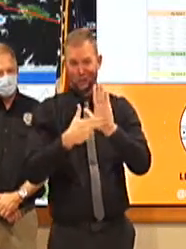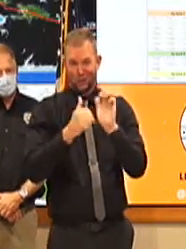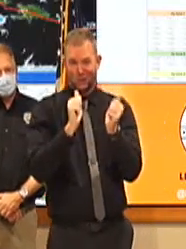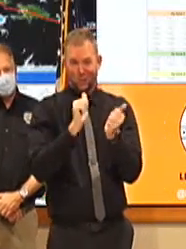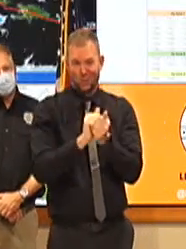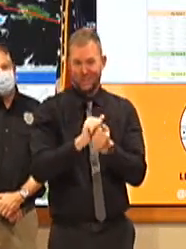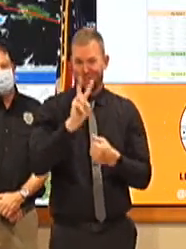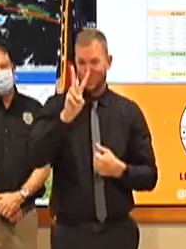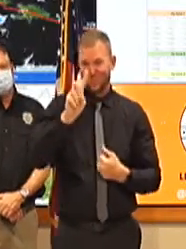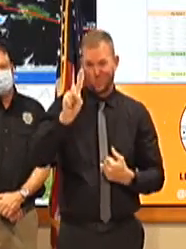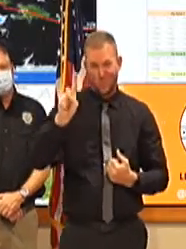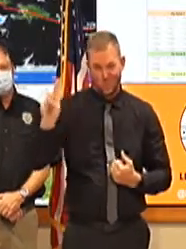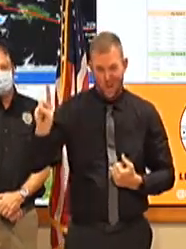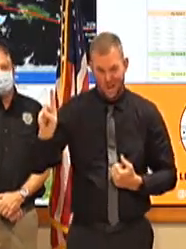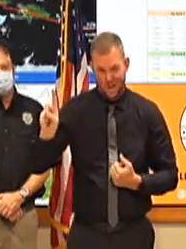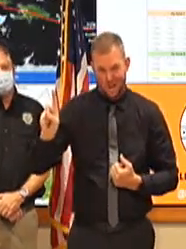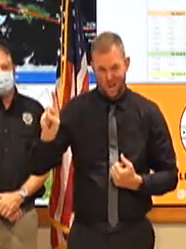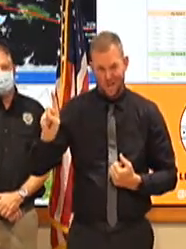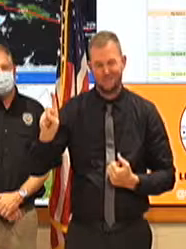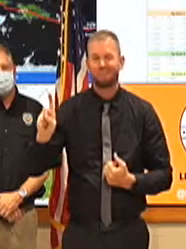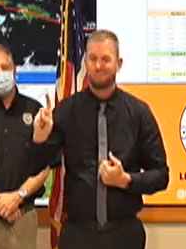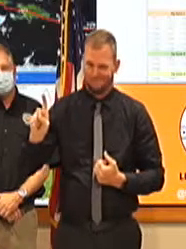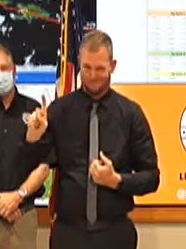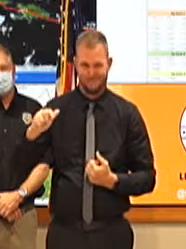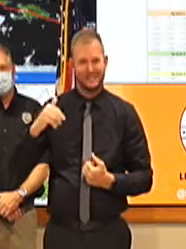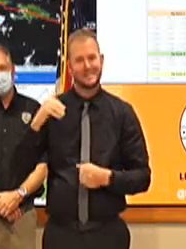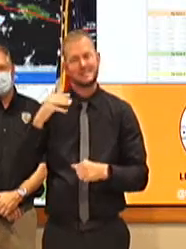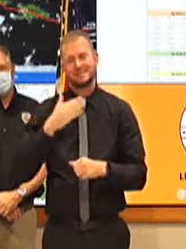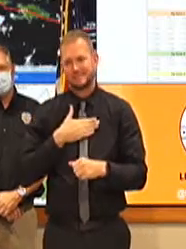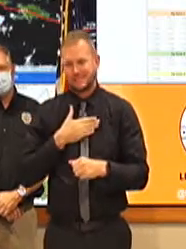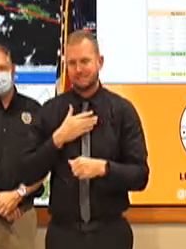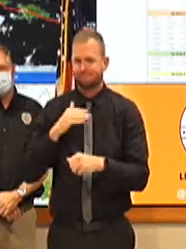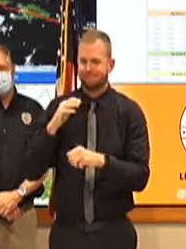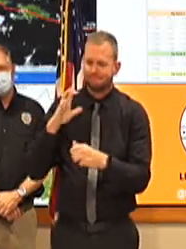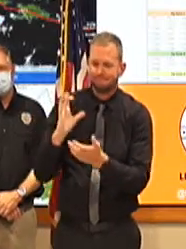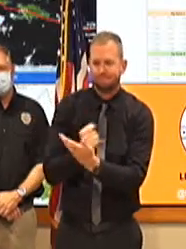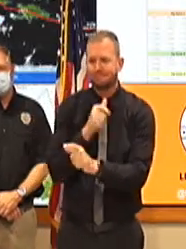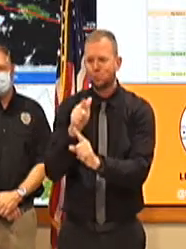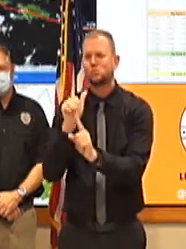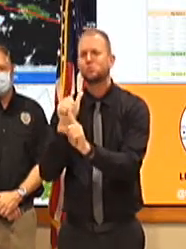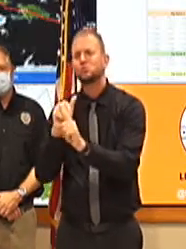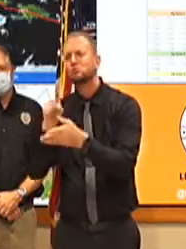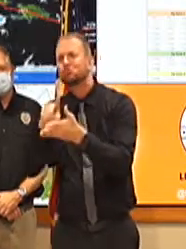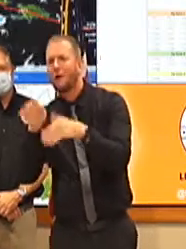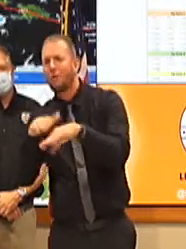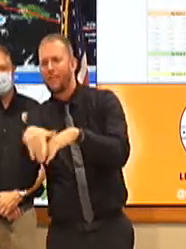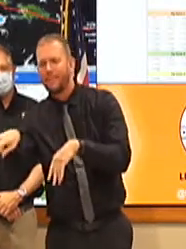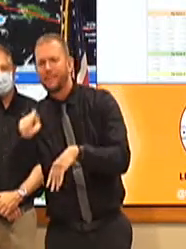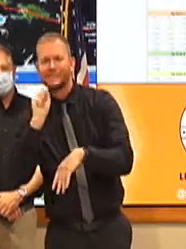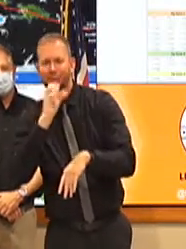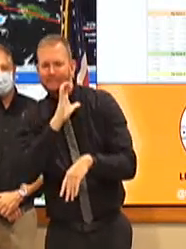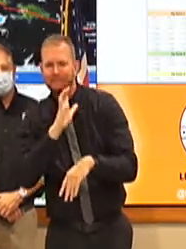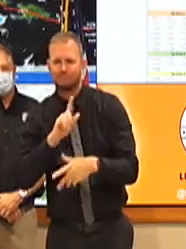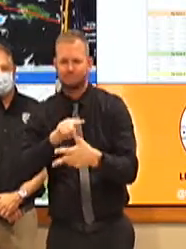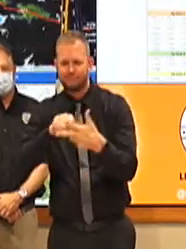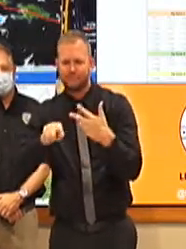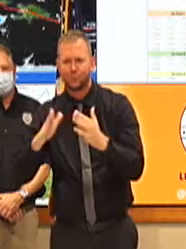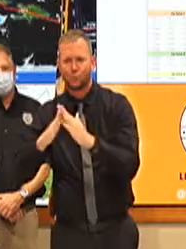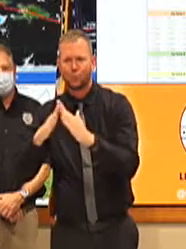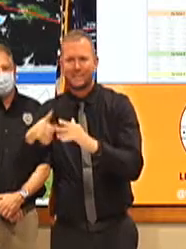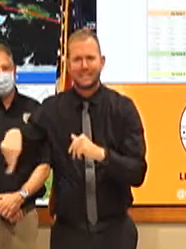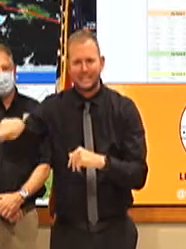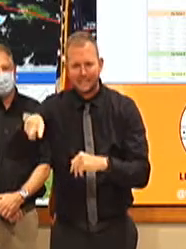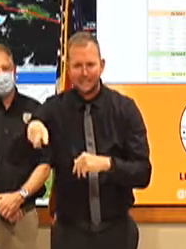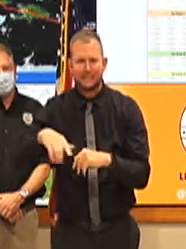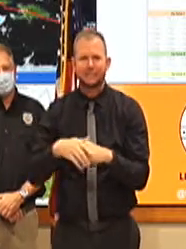and and watching over individual seniors, people with disabilities. And again, I want to encourage those two